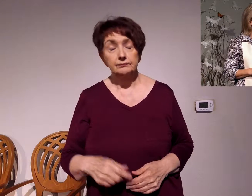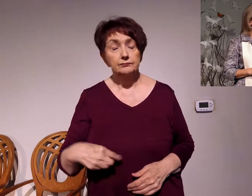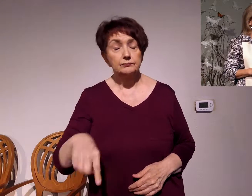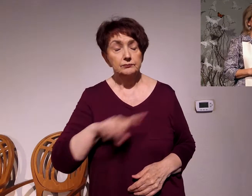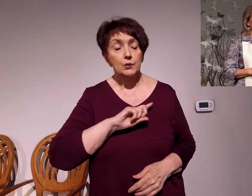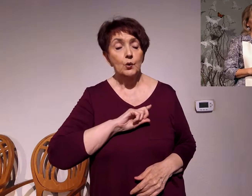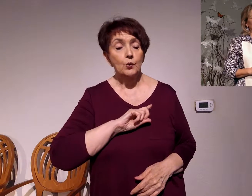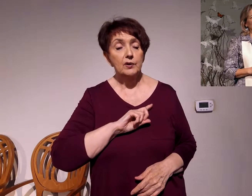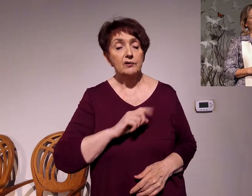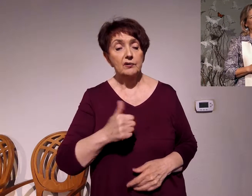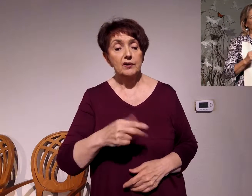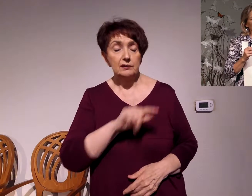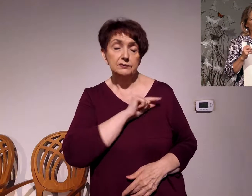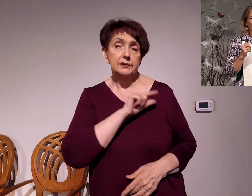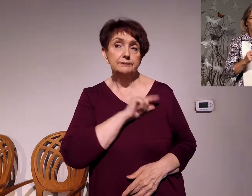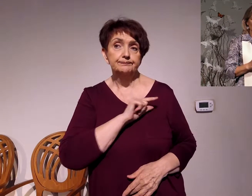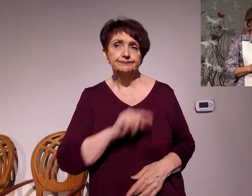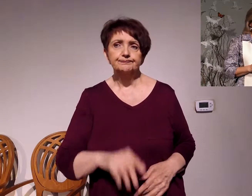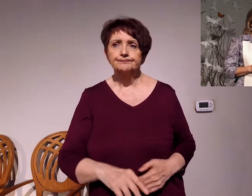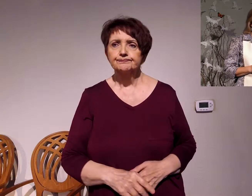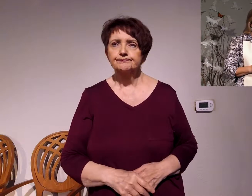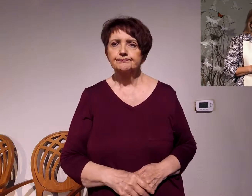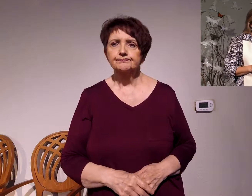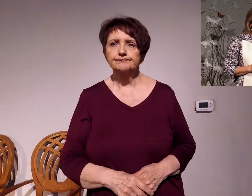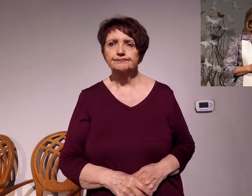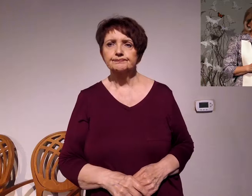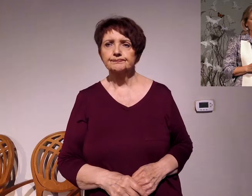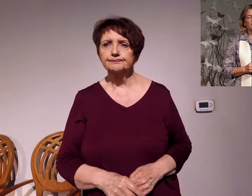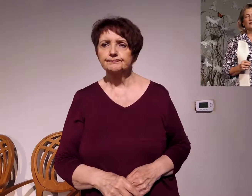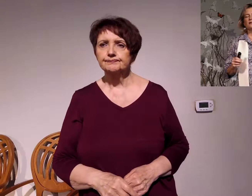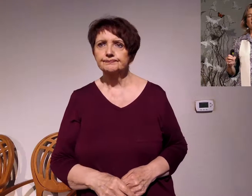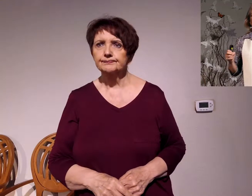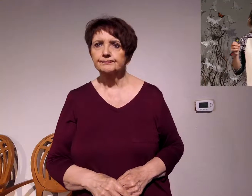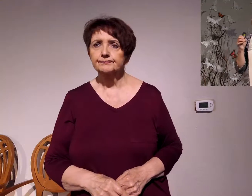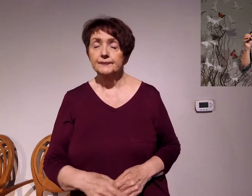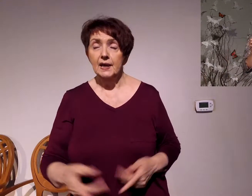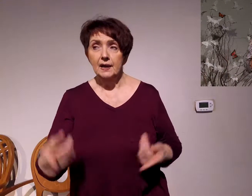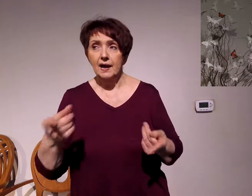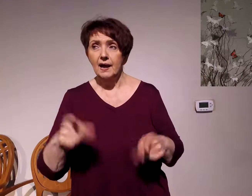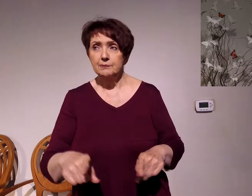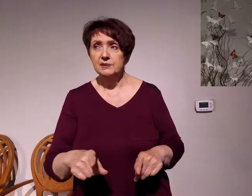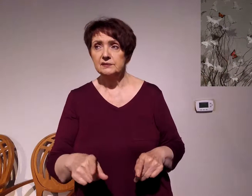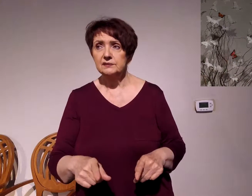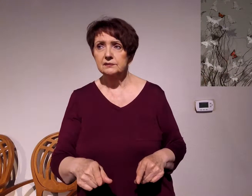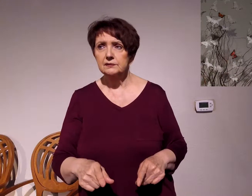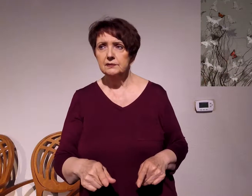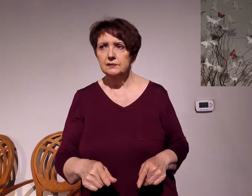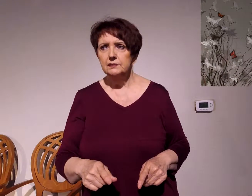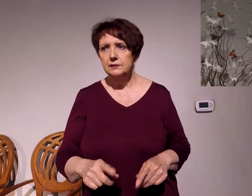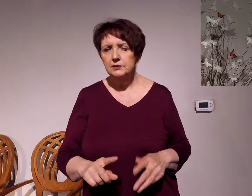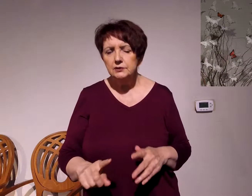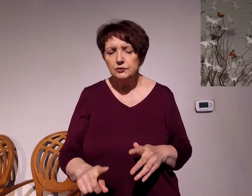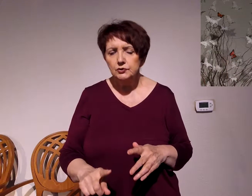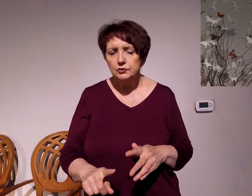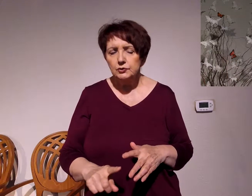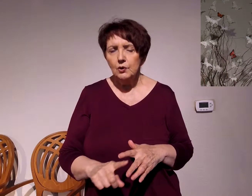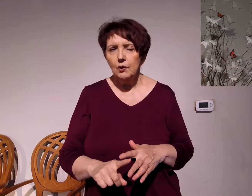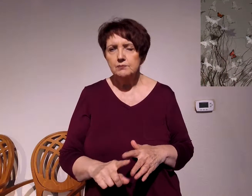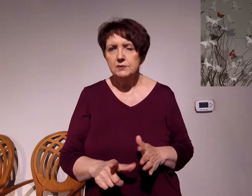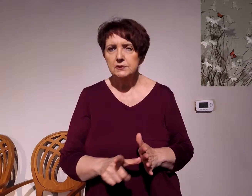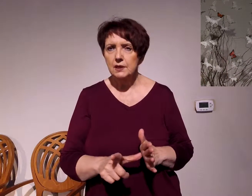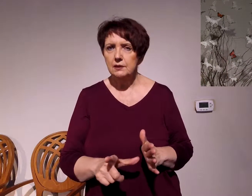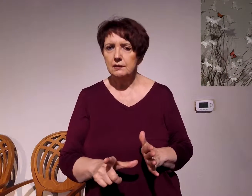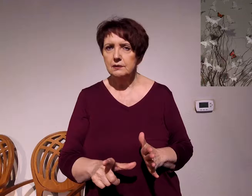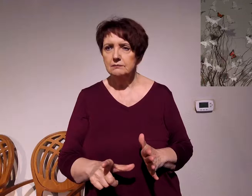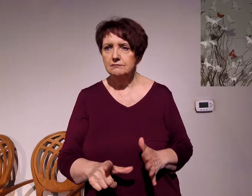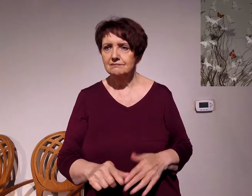We're the ones that let it slow down. And it happens, and it can creep in oh so